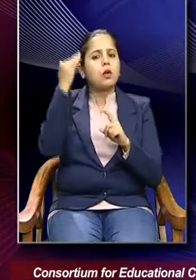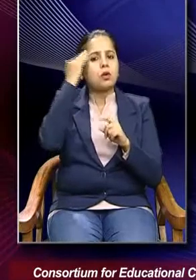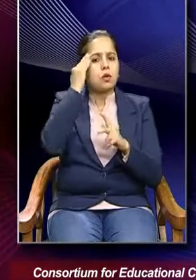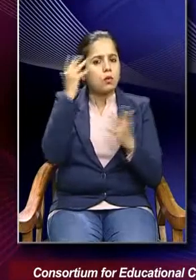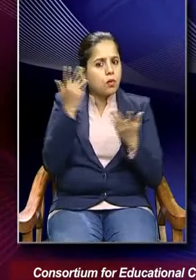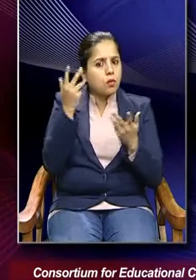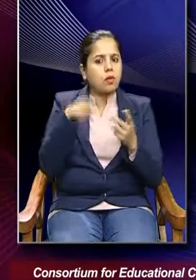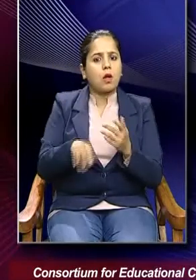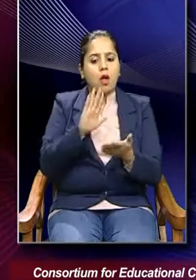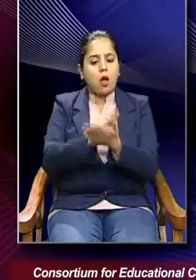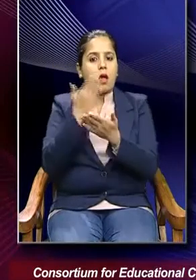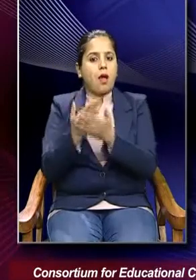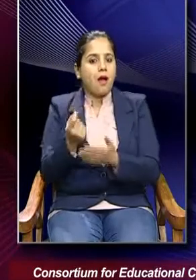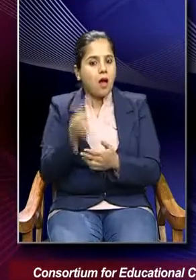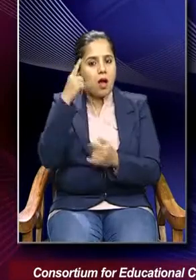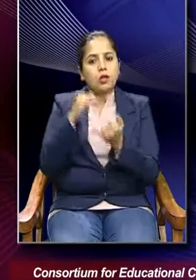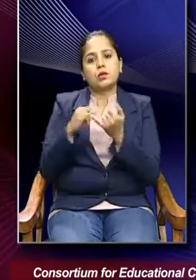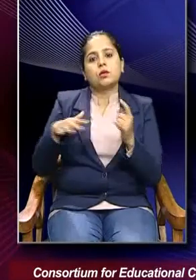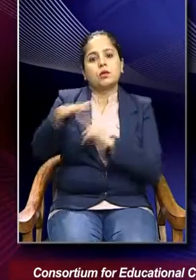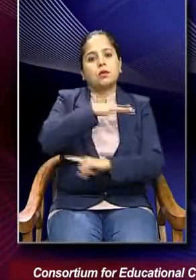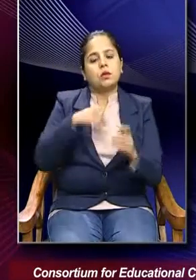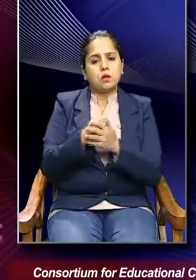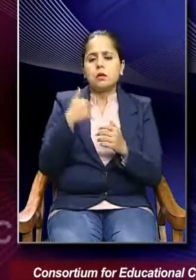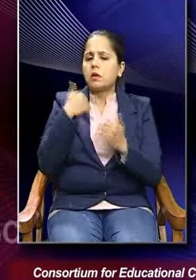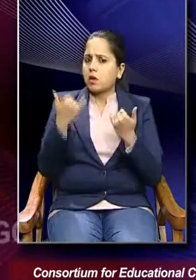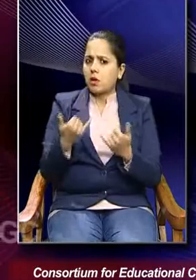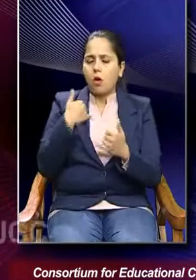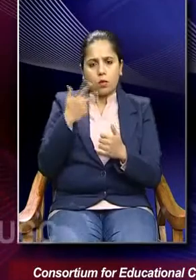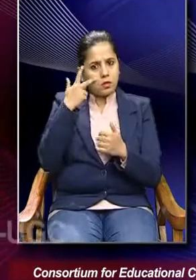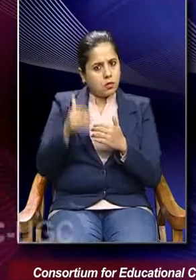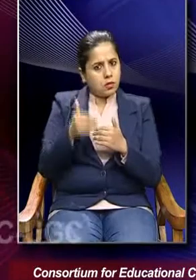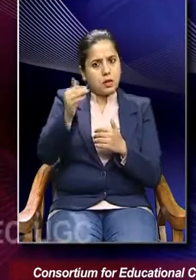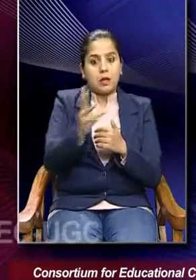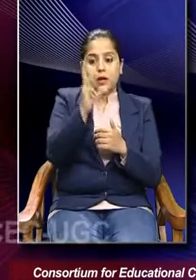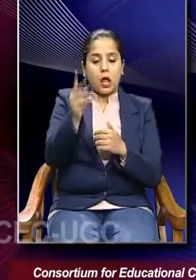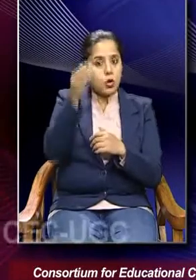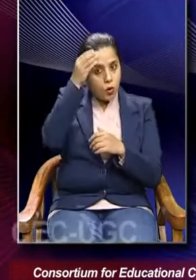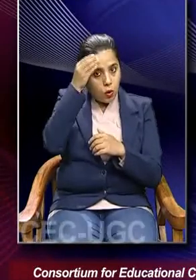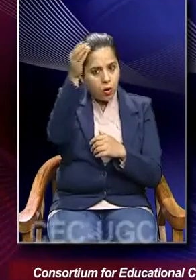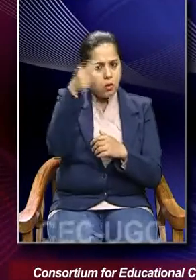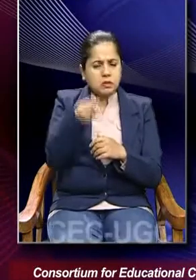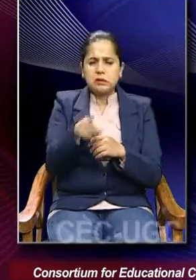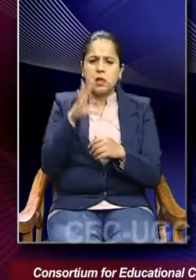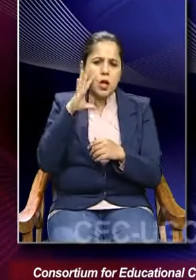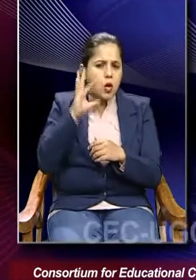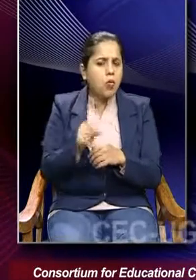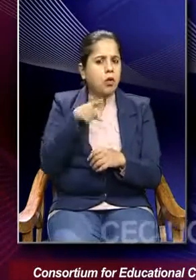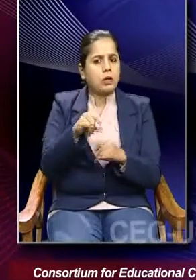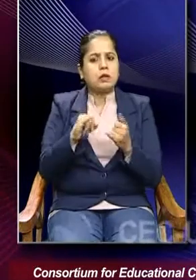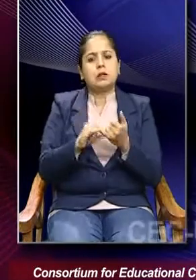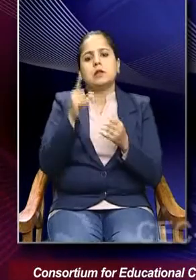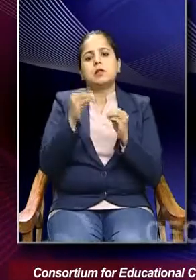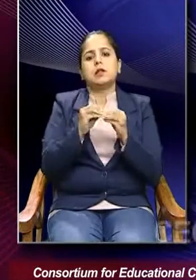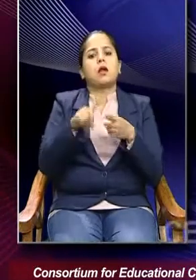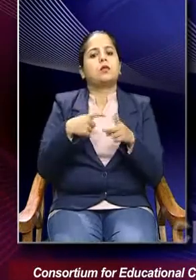Verstehen, interpretative sociology. Now, when we look into the third concept, which is very important, or the subject matter,